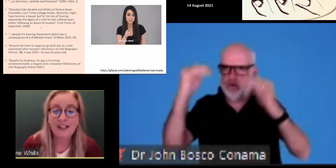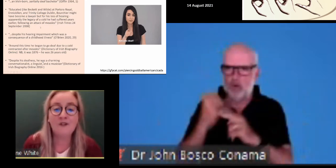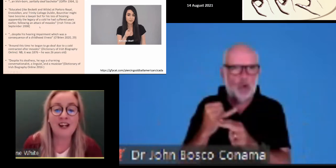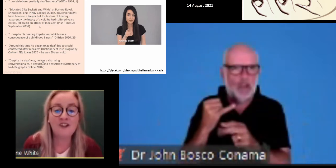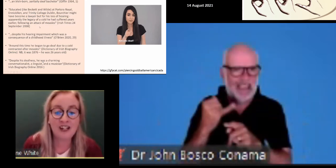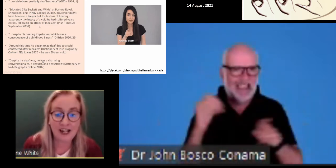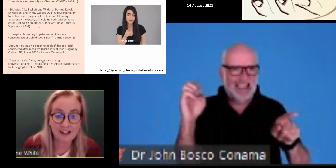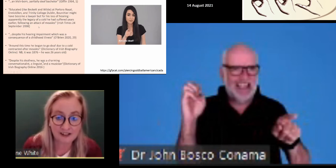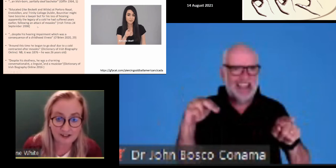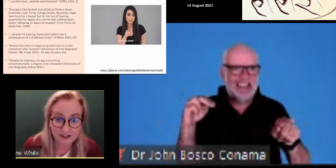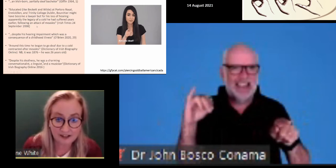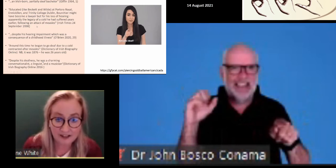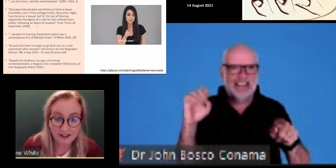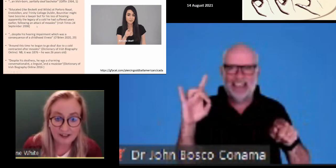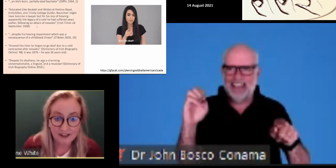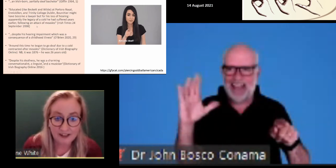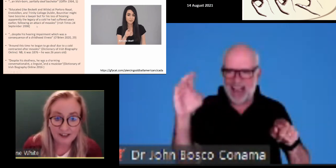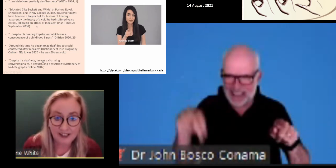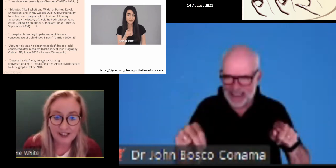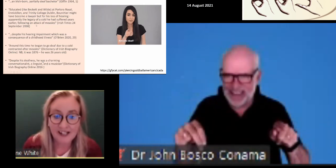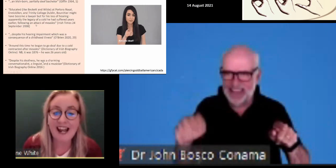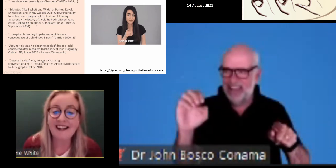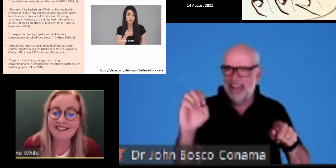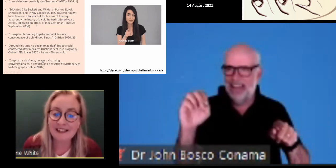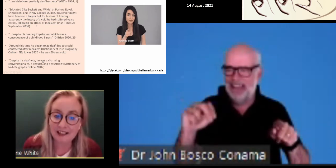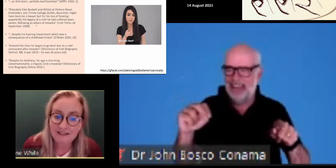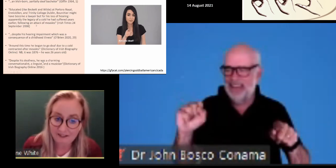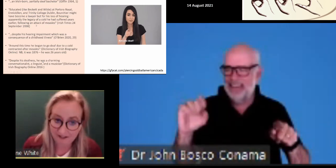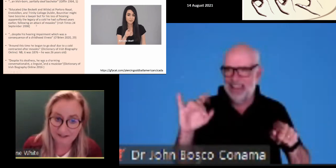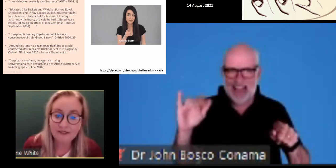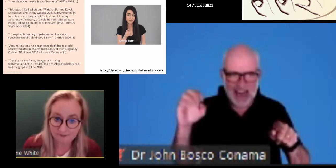was educated in Enniskillen